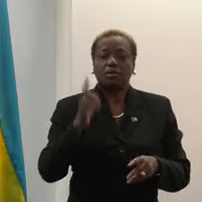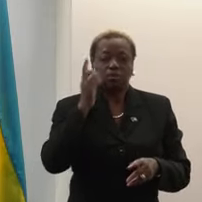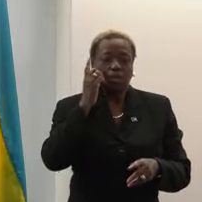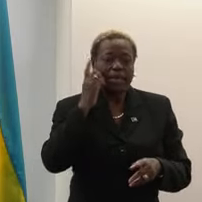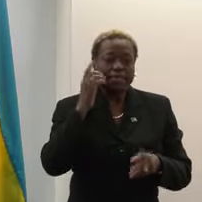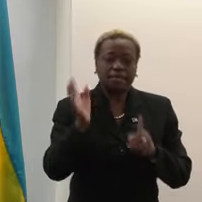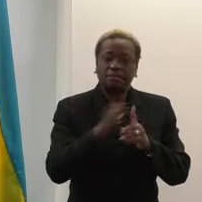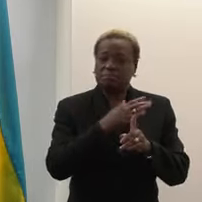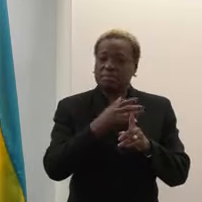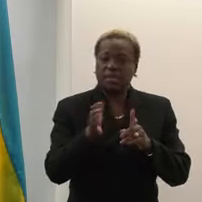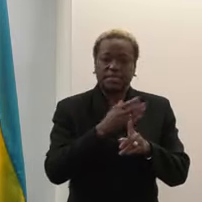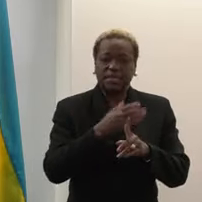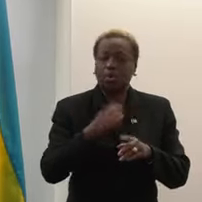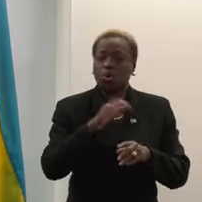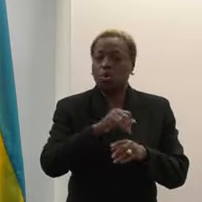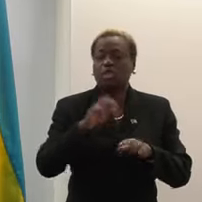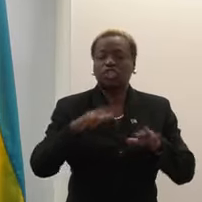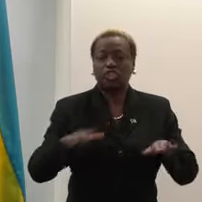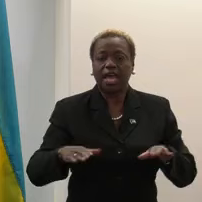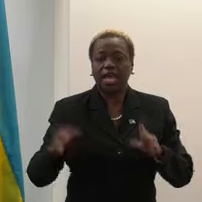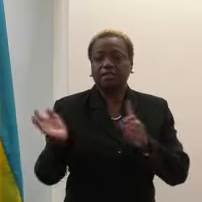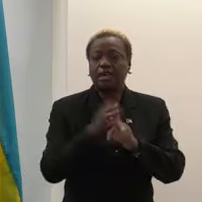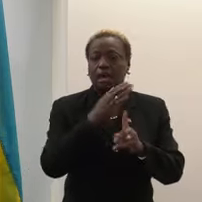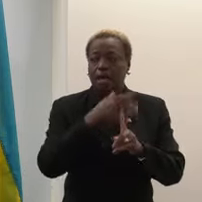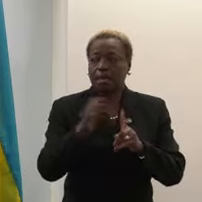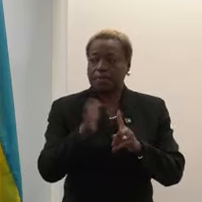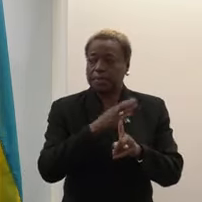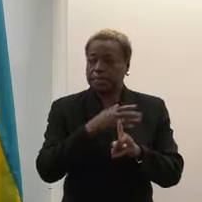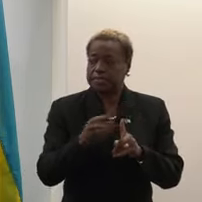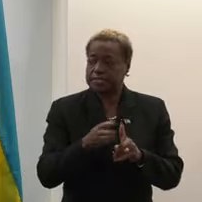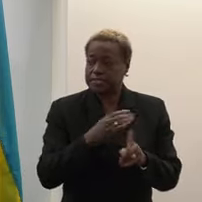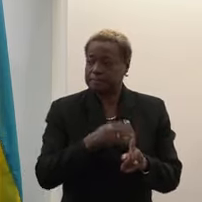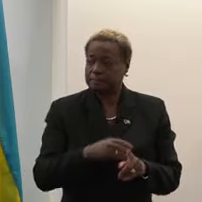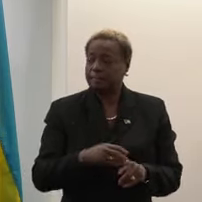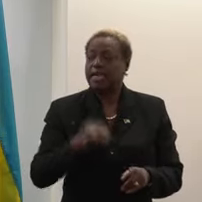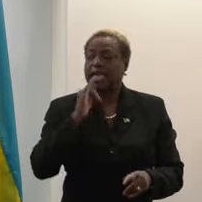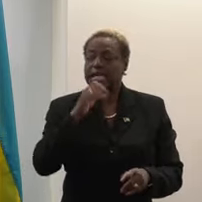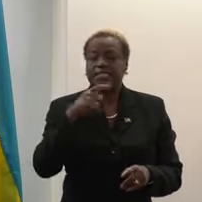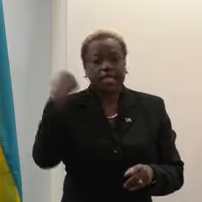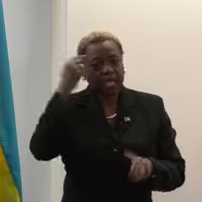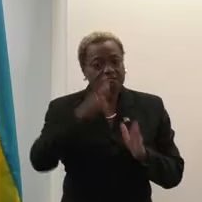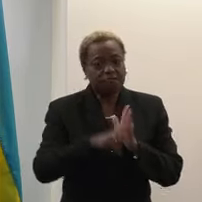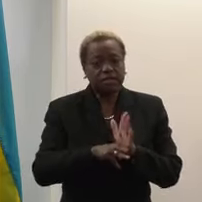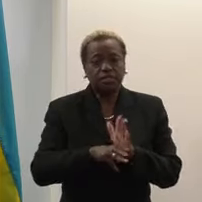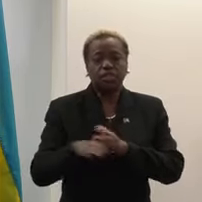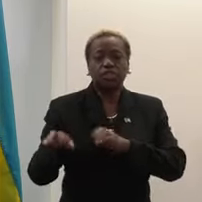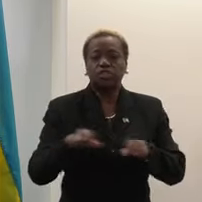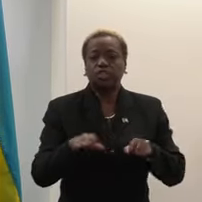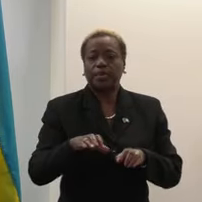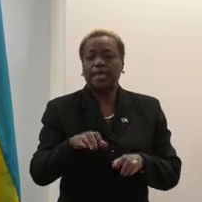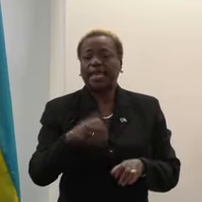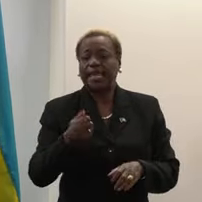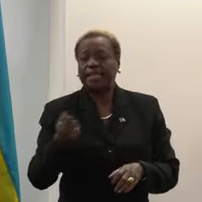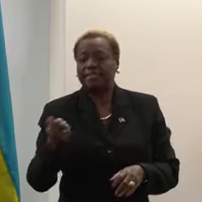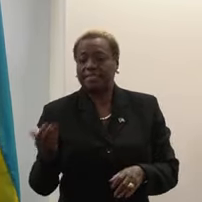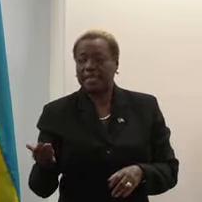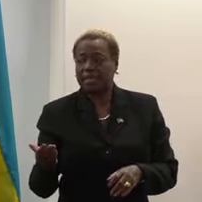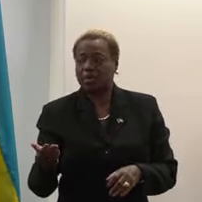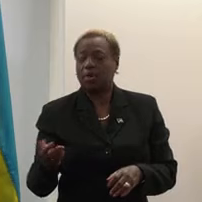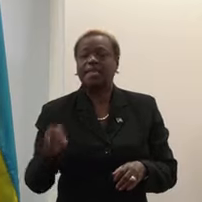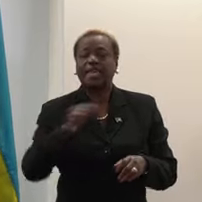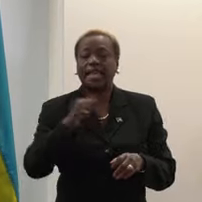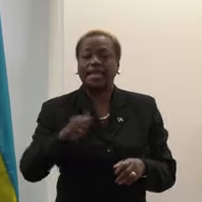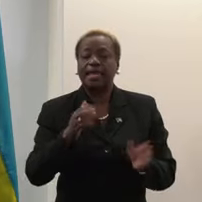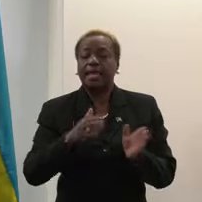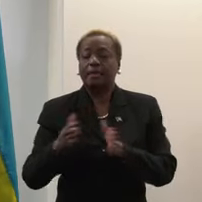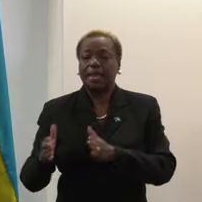some countries are already reporting some increases of those incidents. Is the government doing anything proactively, or are there any